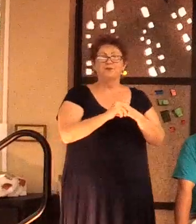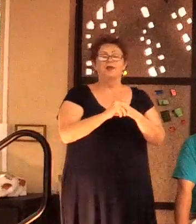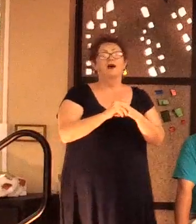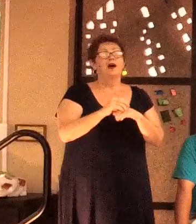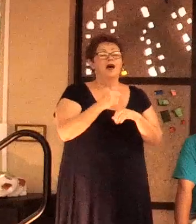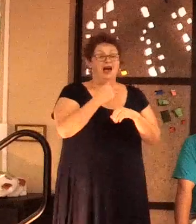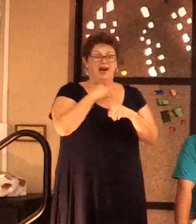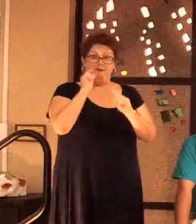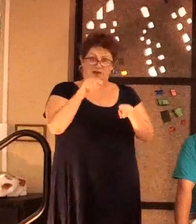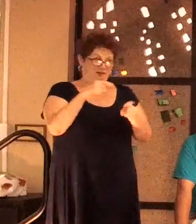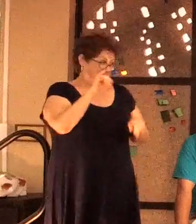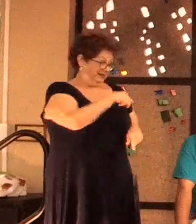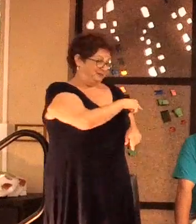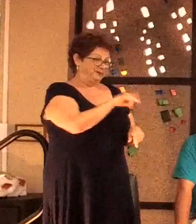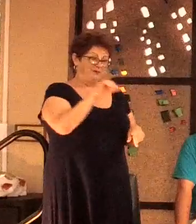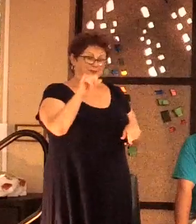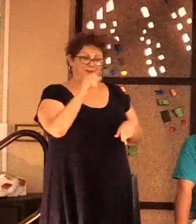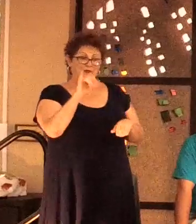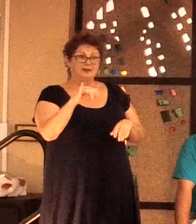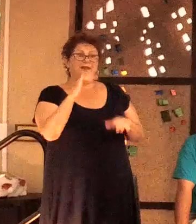experience.